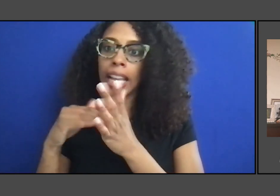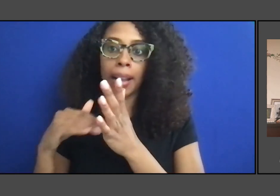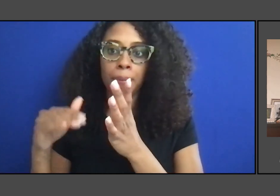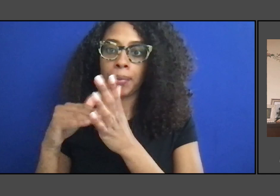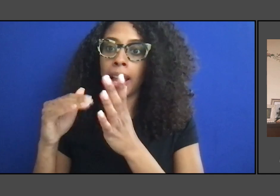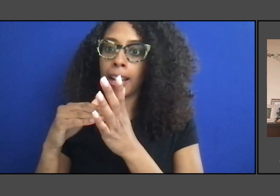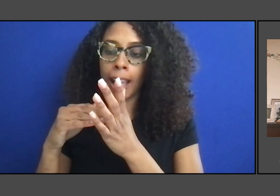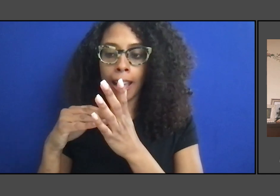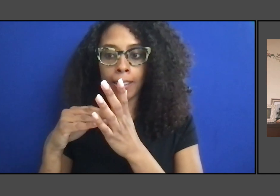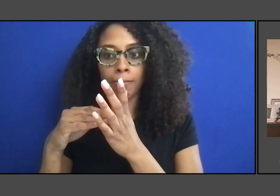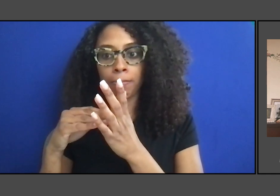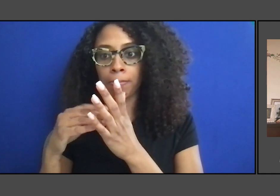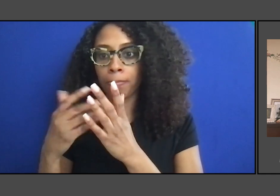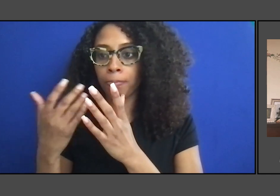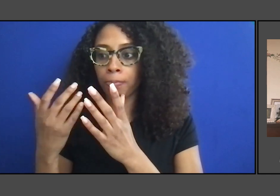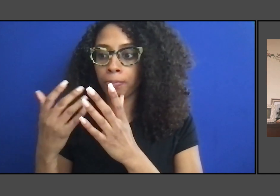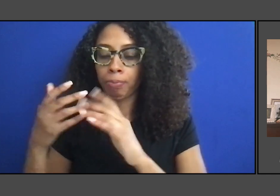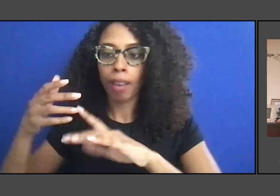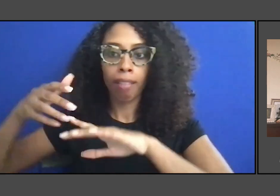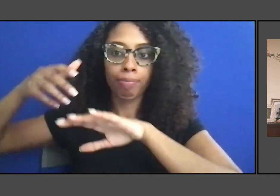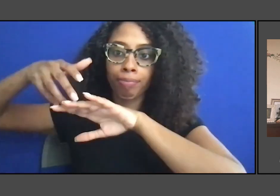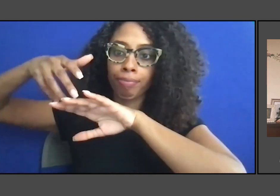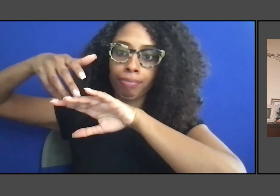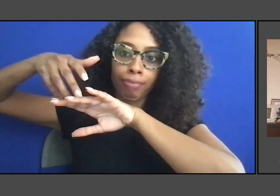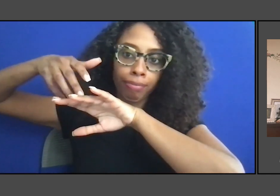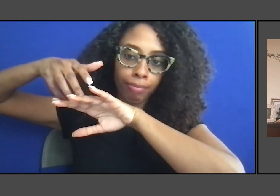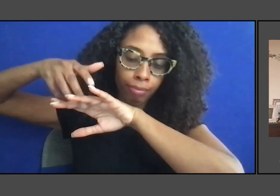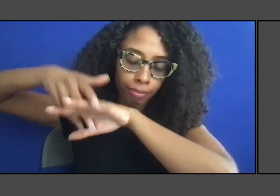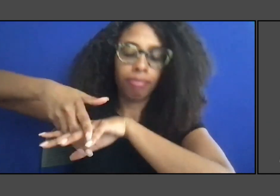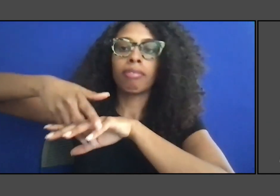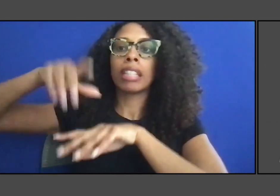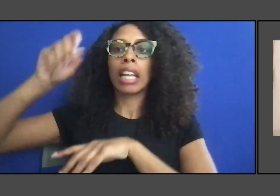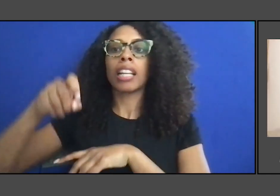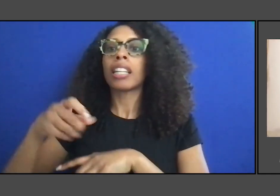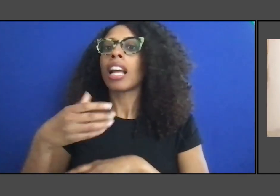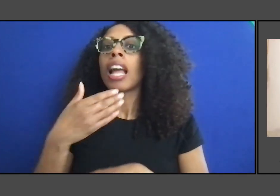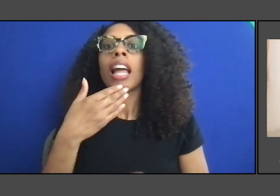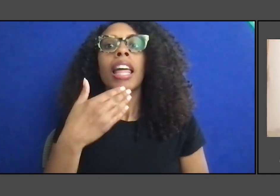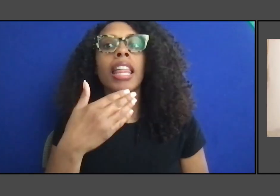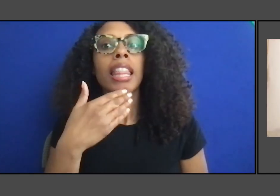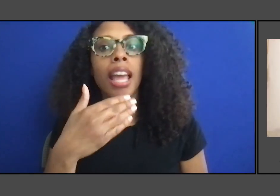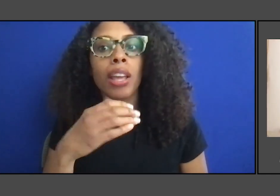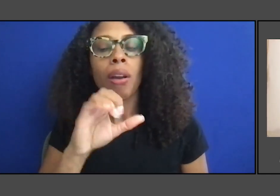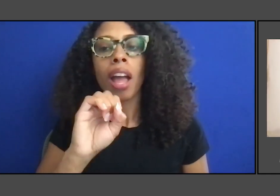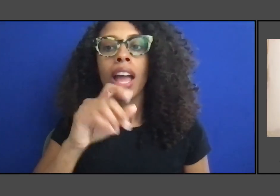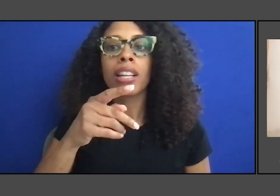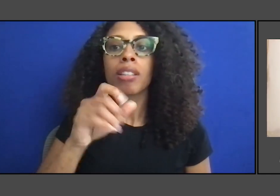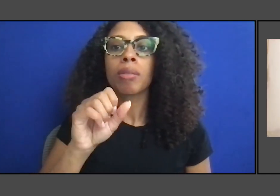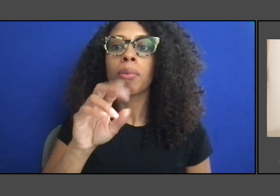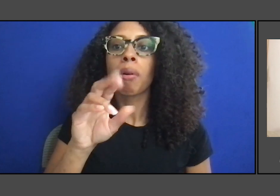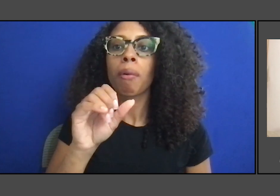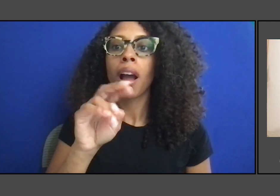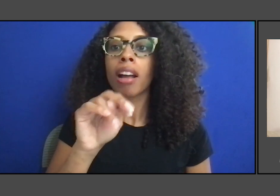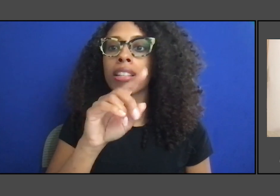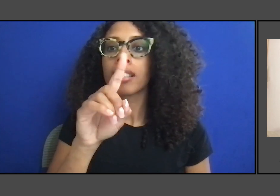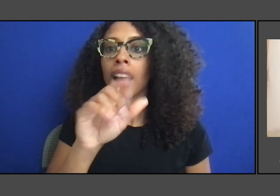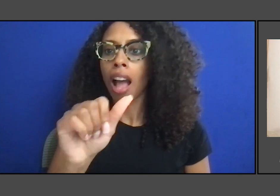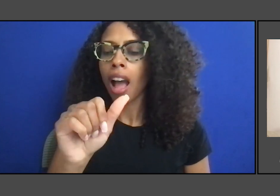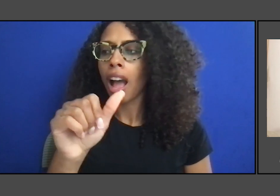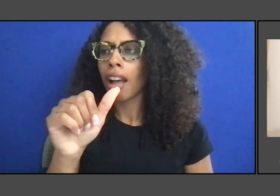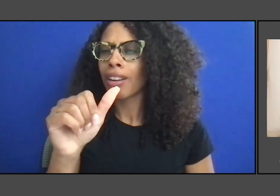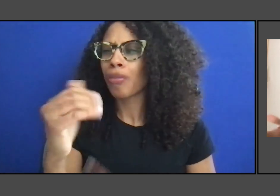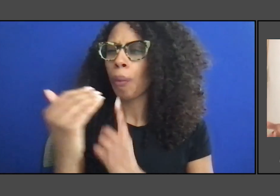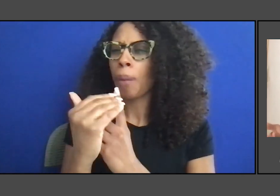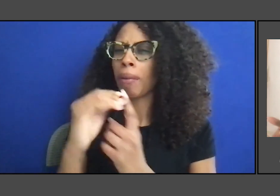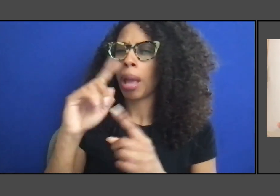Yeah, I think that thank you, Esperanza, for reminding me of that Hurston story. Um, and